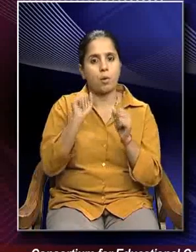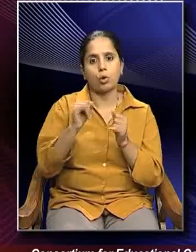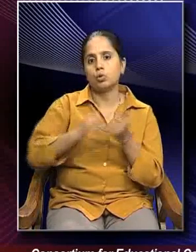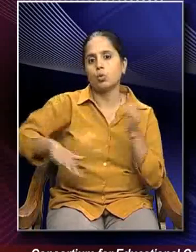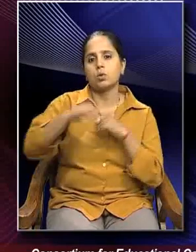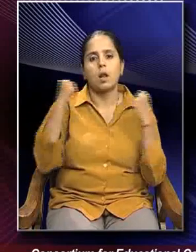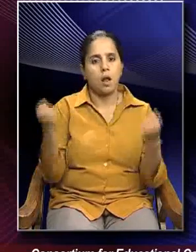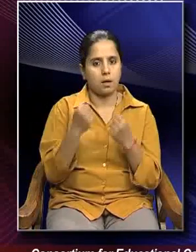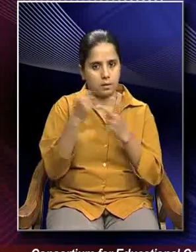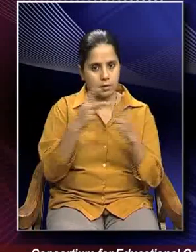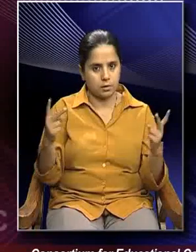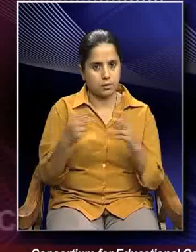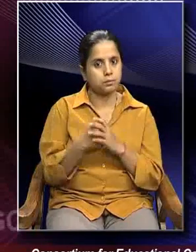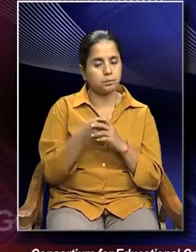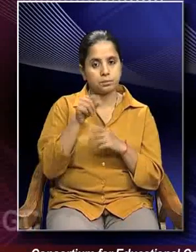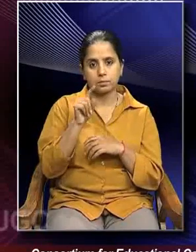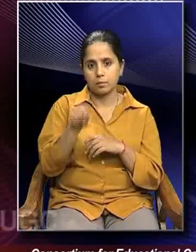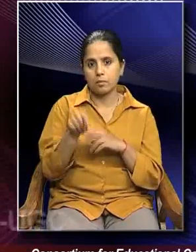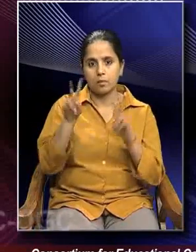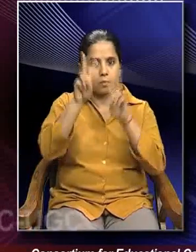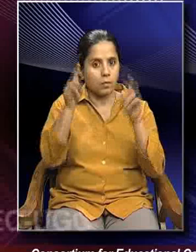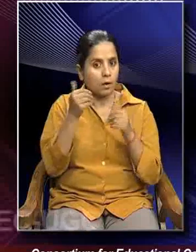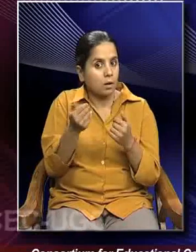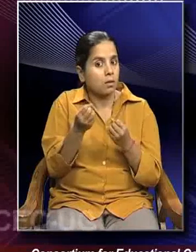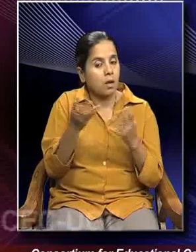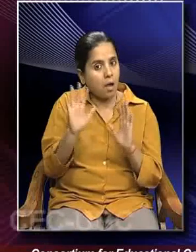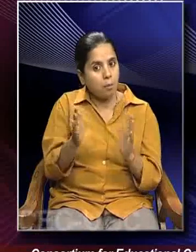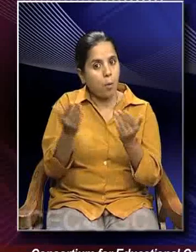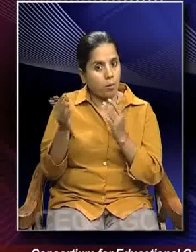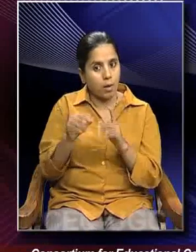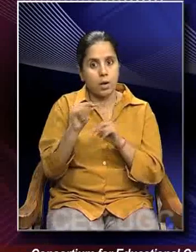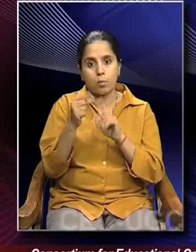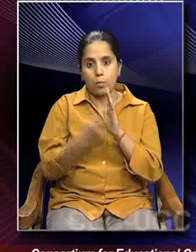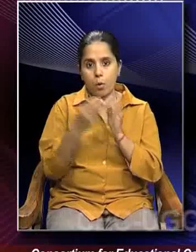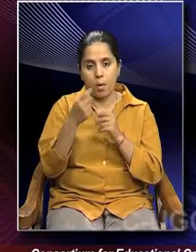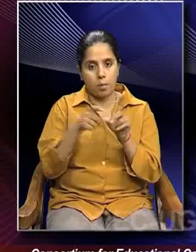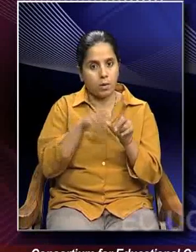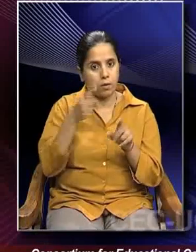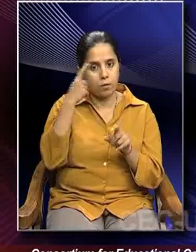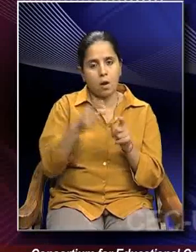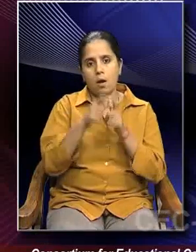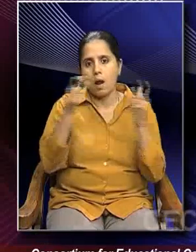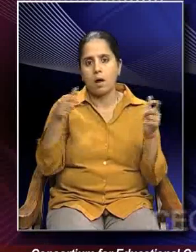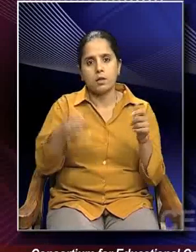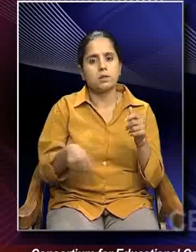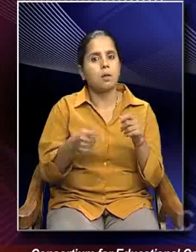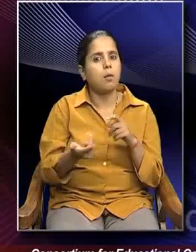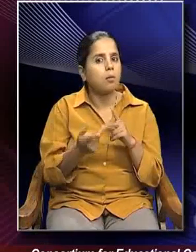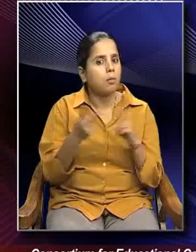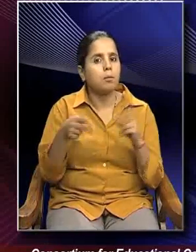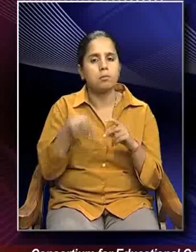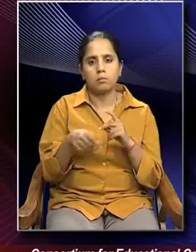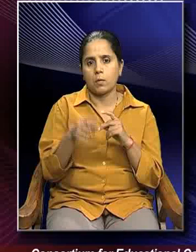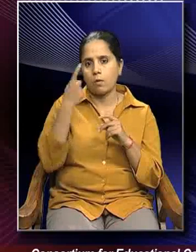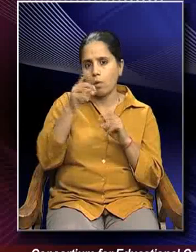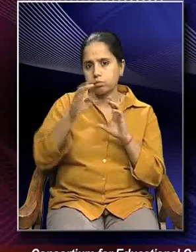action. When the probability is there or it exists for the larger population, then there will